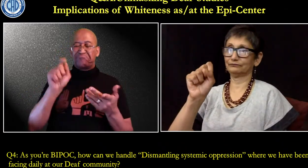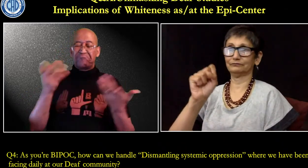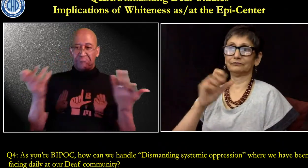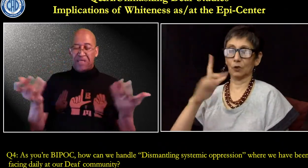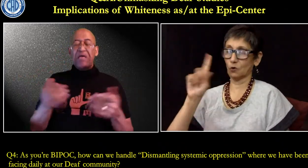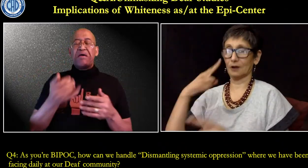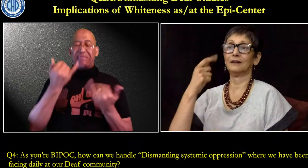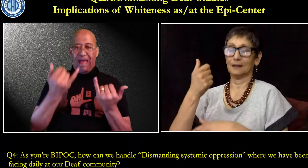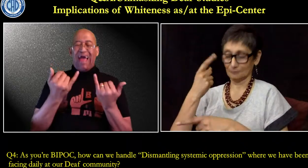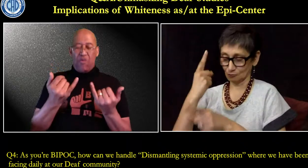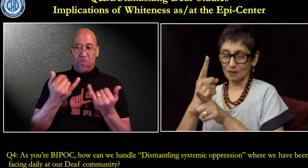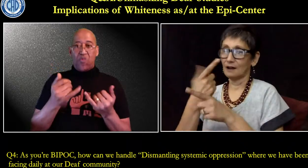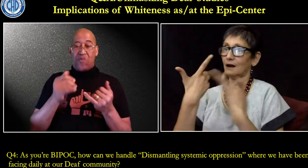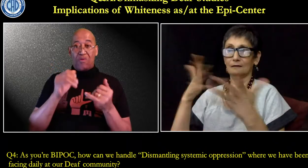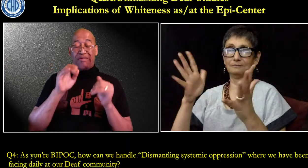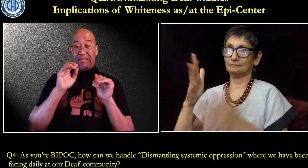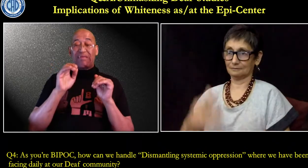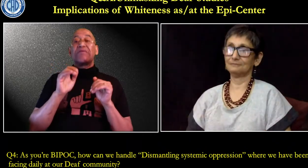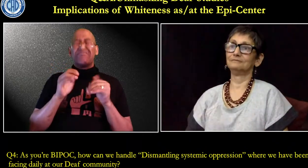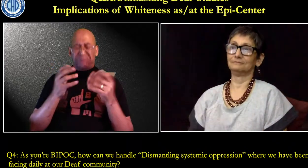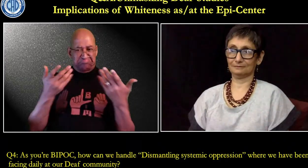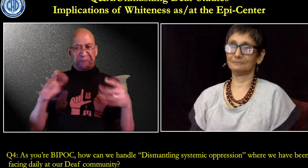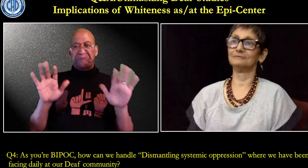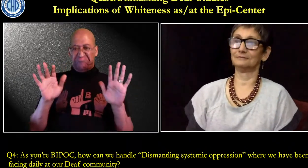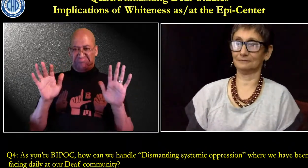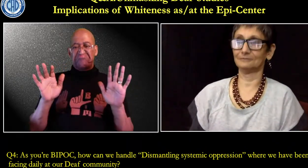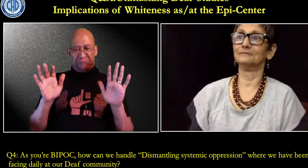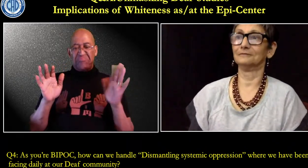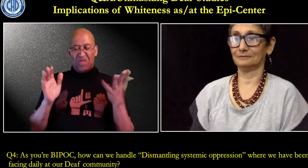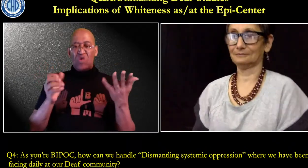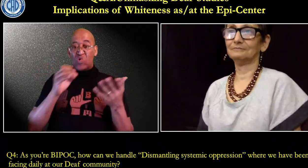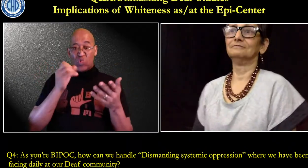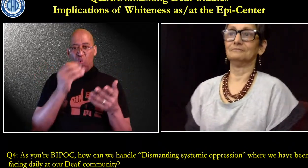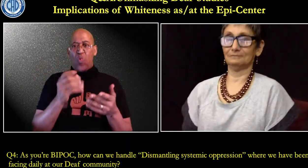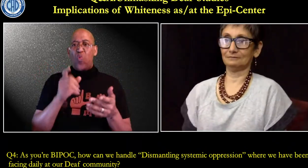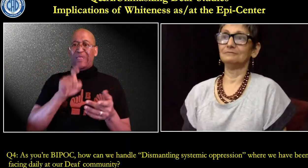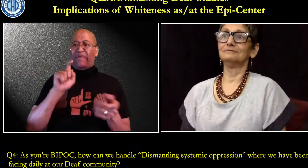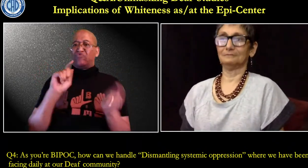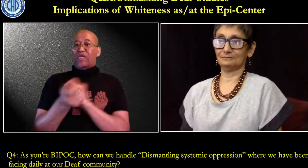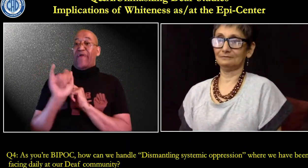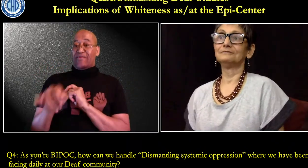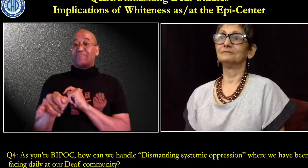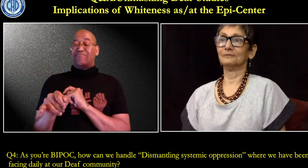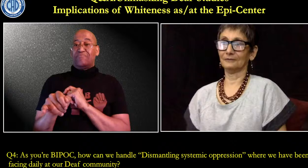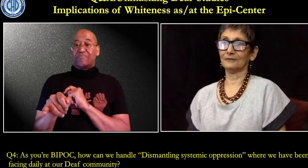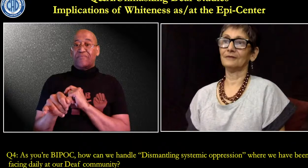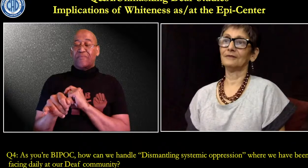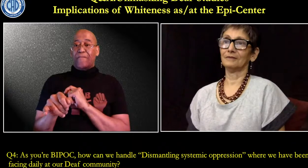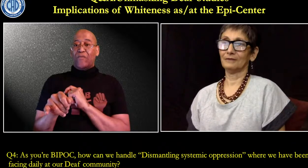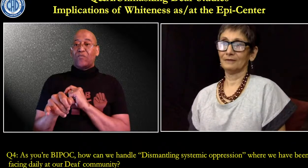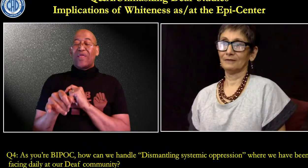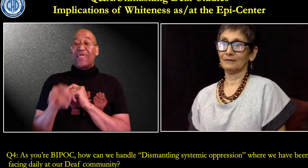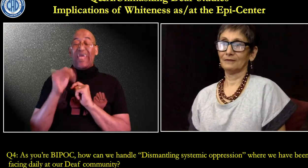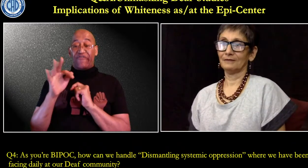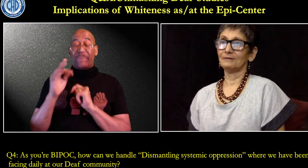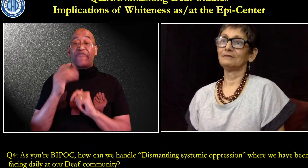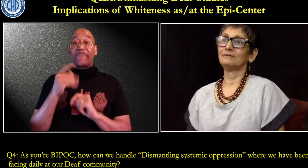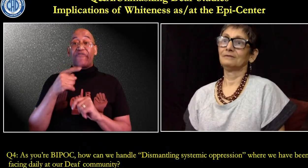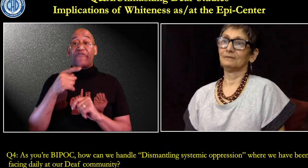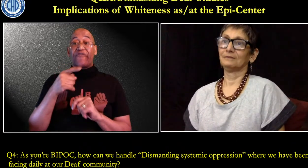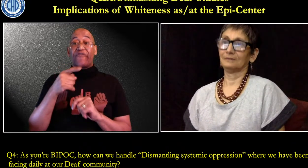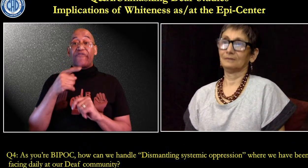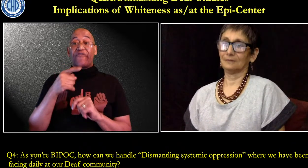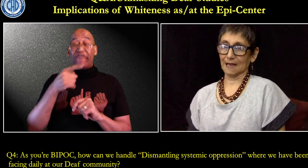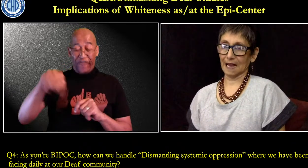America, it's still kind of discriminating. Right. Yeah. So we definitely need to change